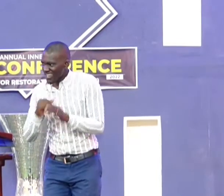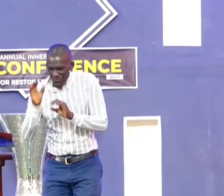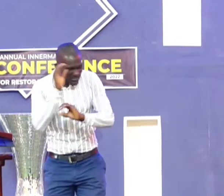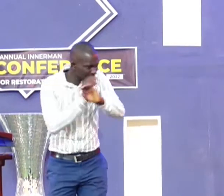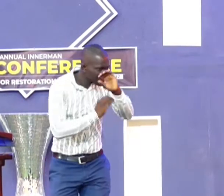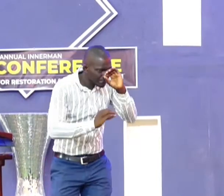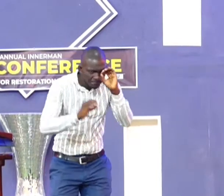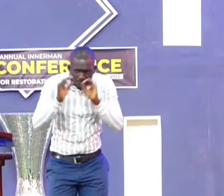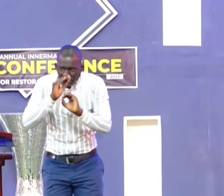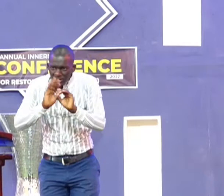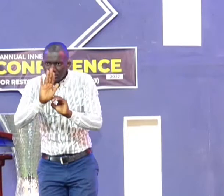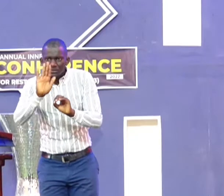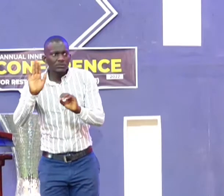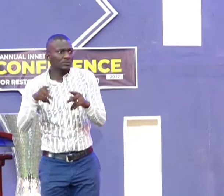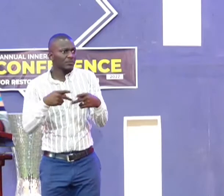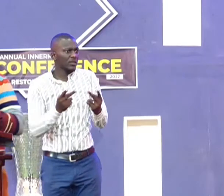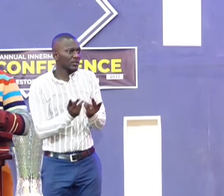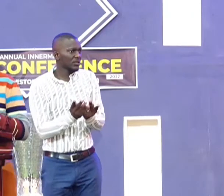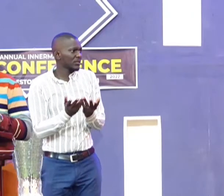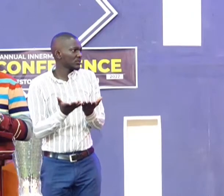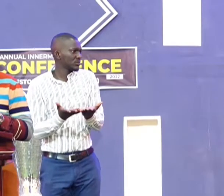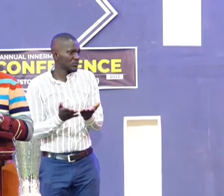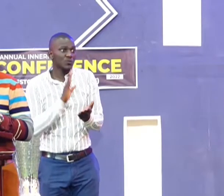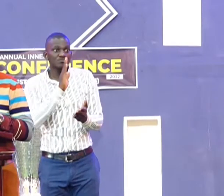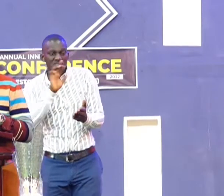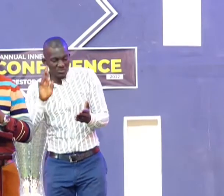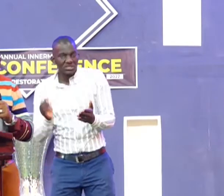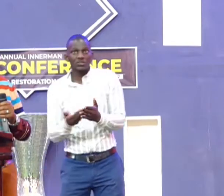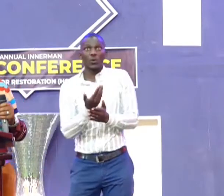every man will seek for his position. A very steward.